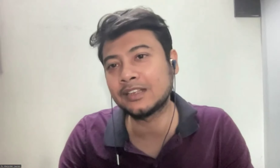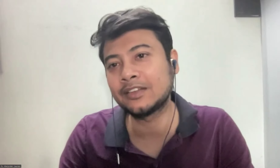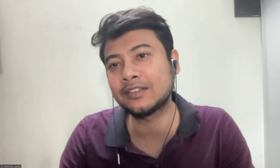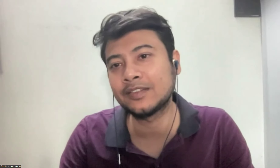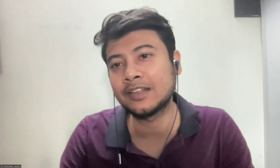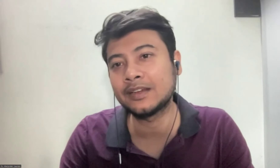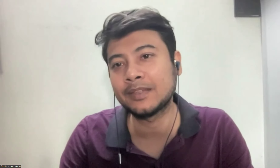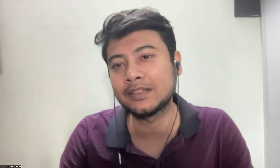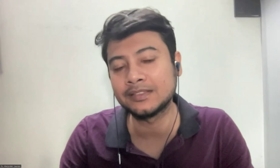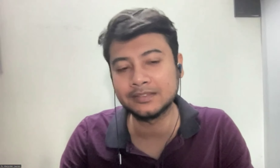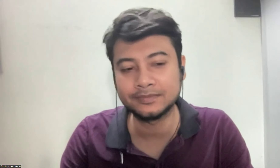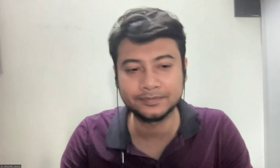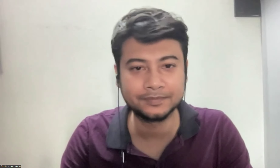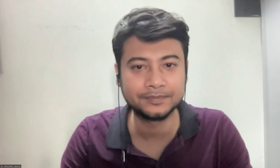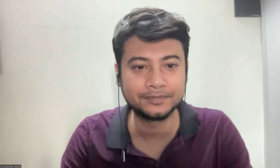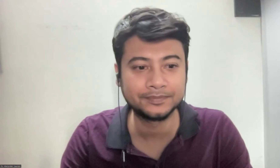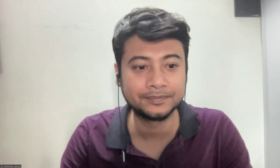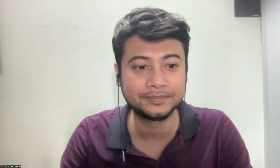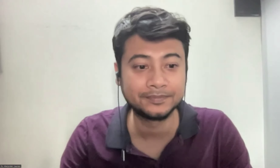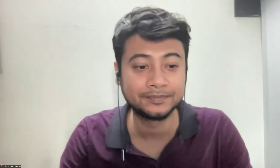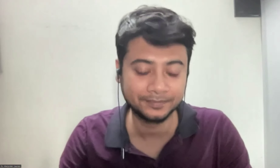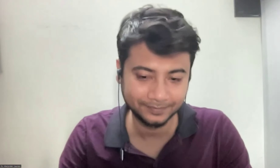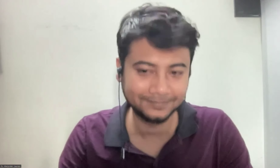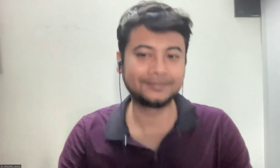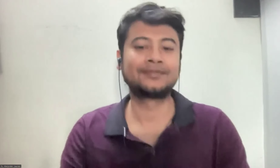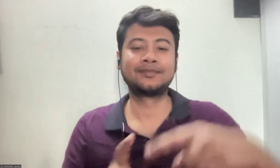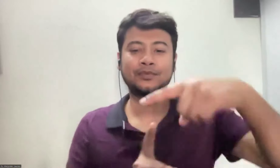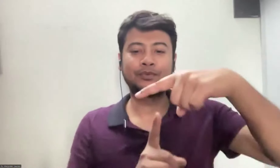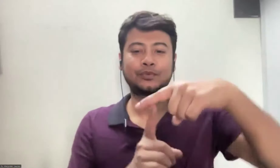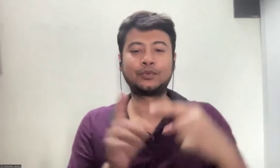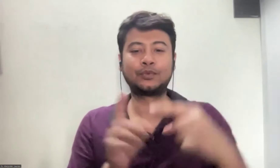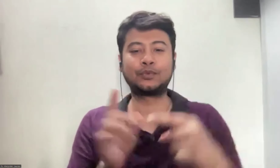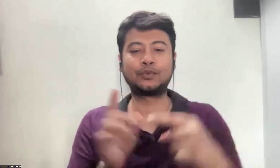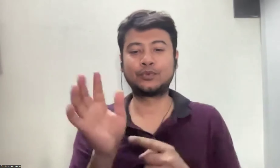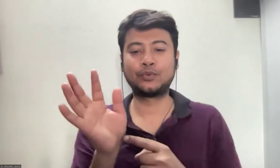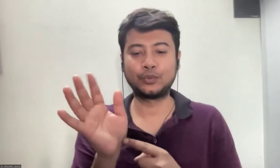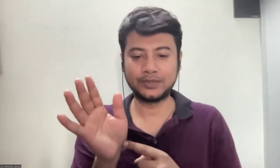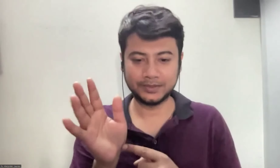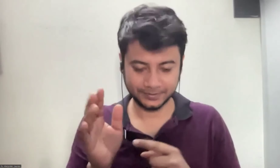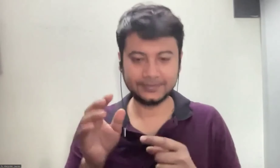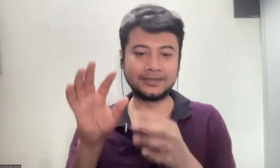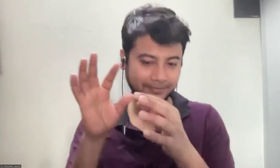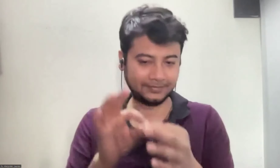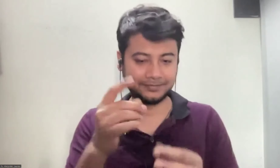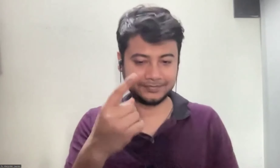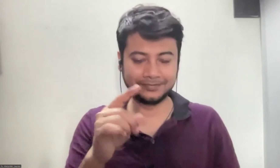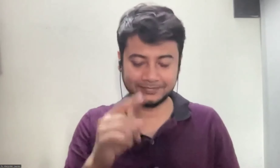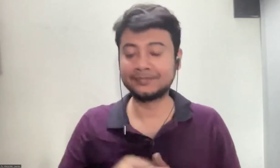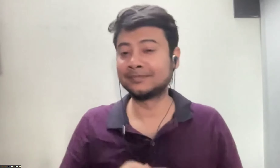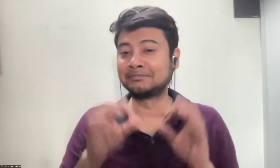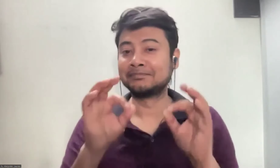Tulsi aarti or something like that, Mataji. Yes. So let's begin our class with prayers to Srila